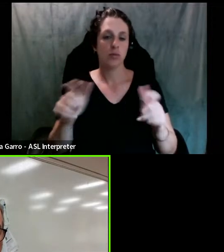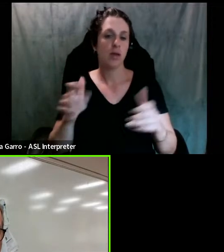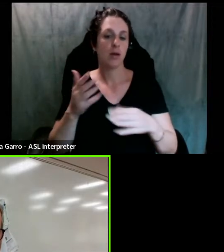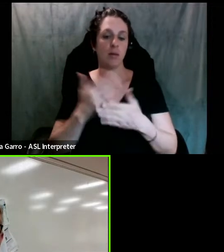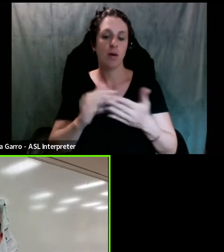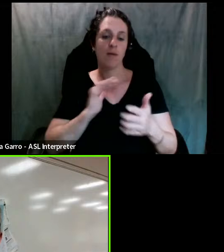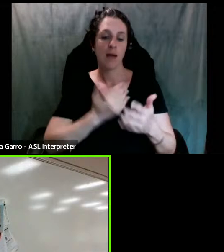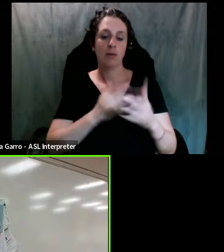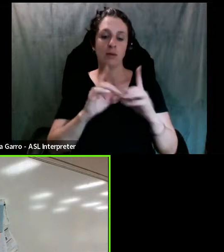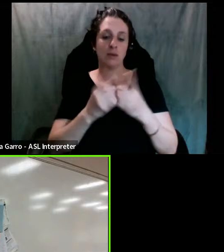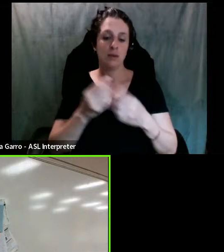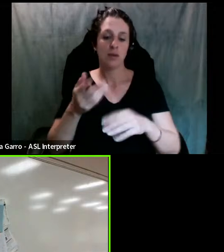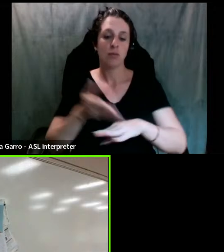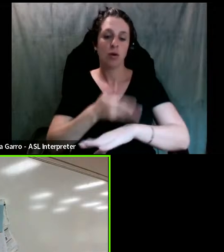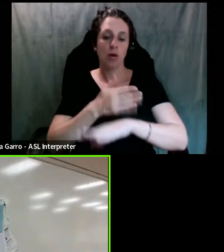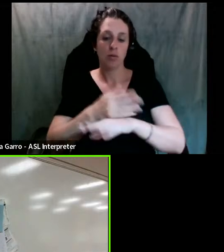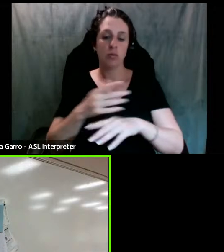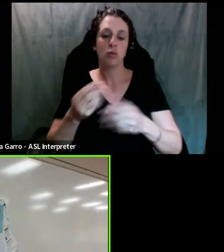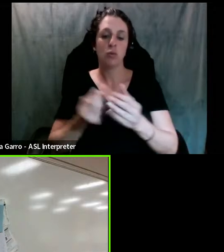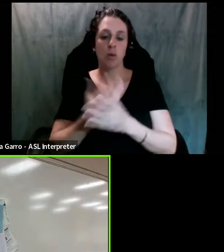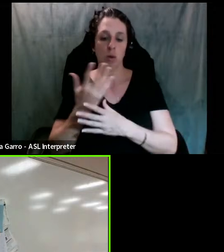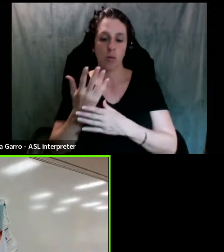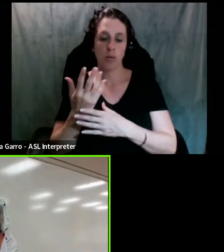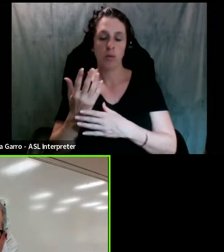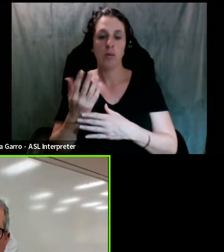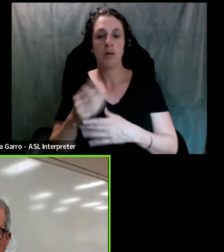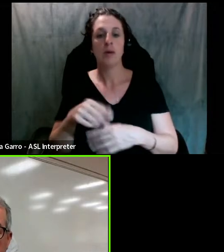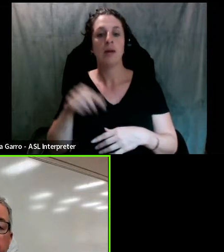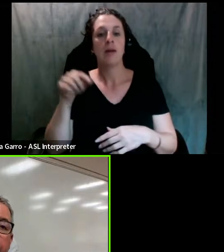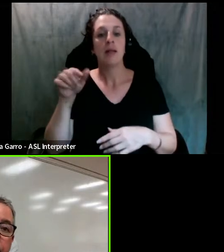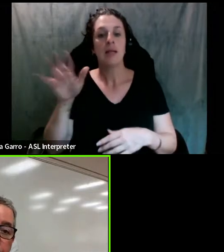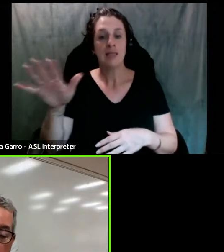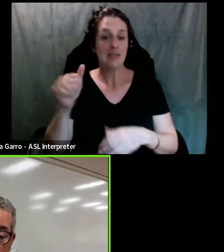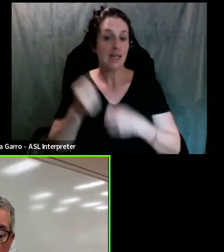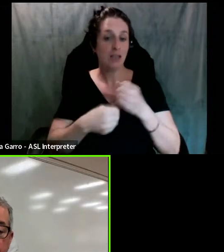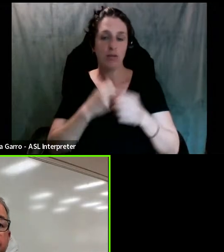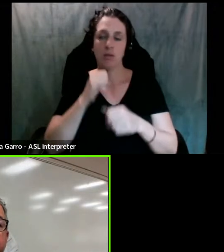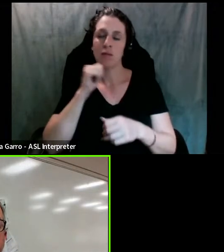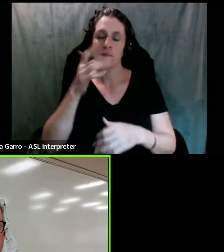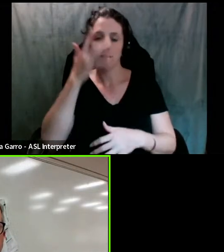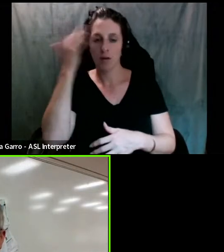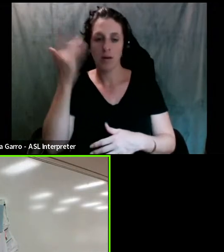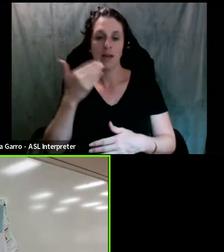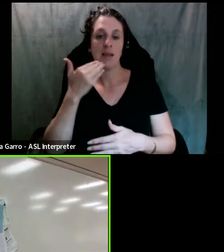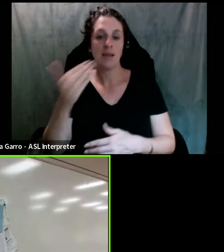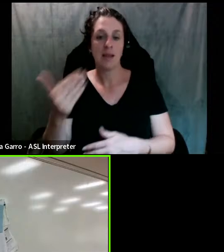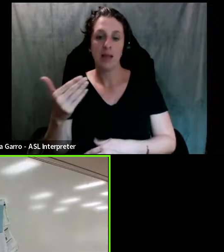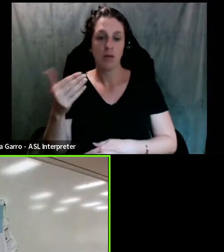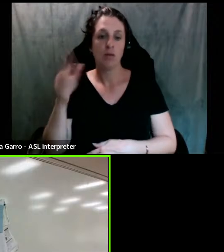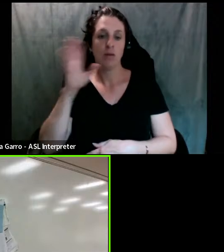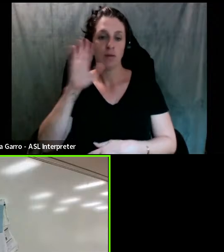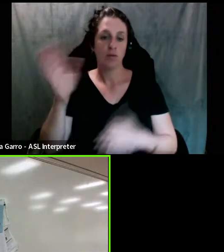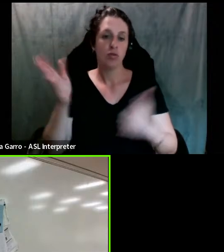and success. His tenure here will not be forgotten. Thank you for your service. Thank you.